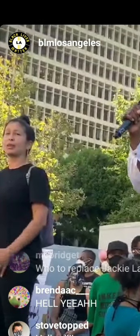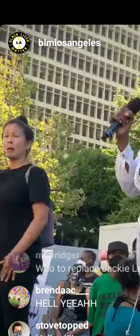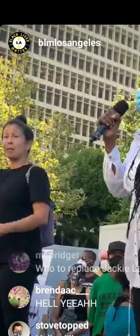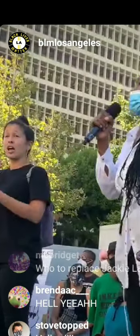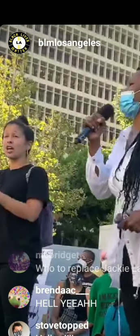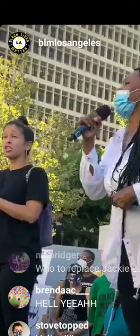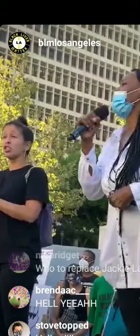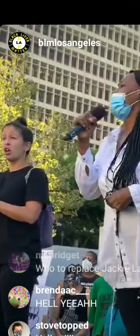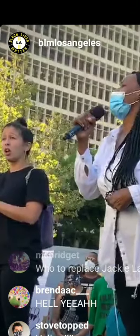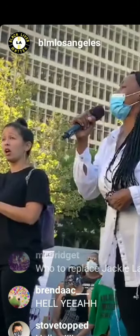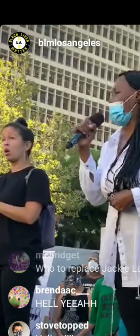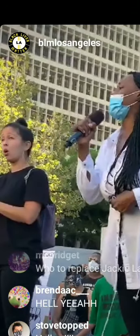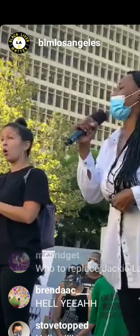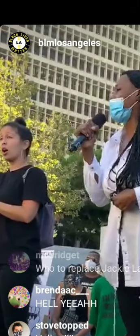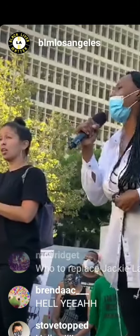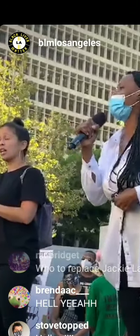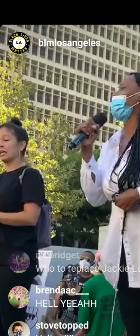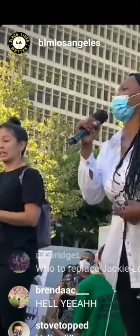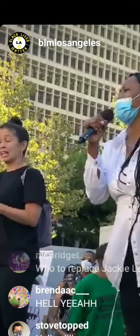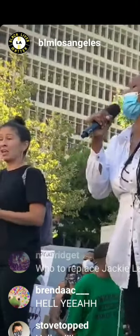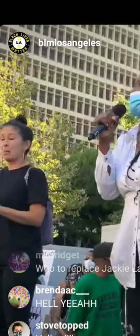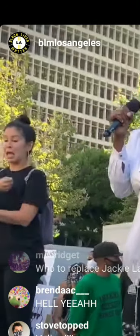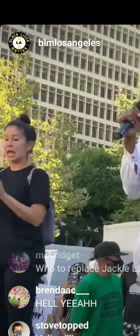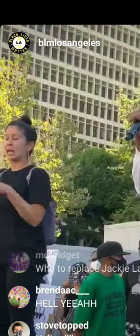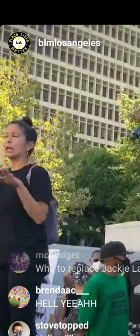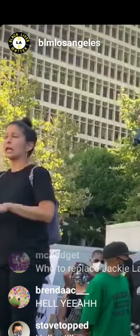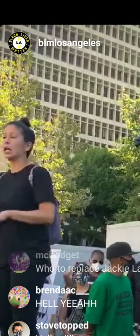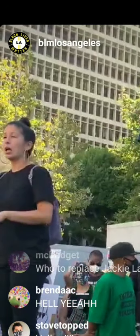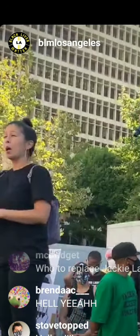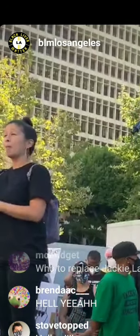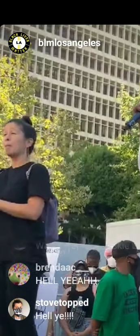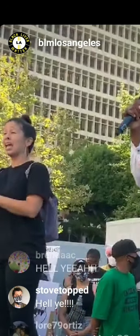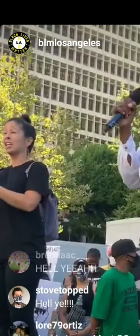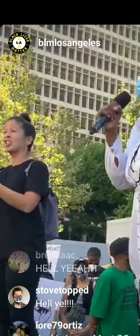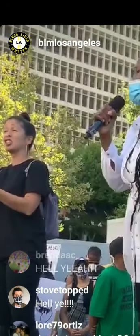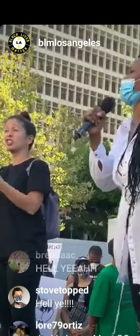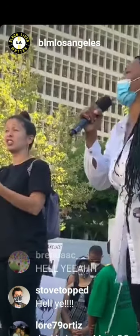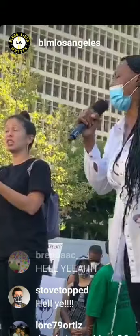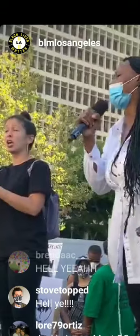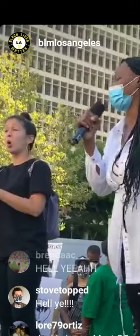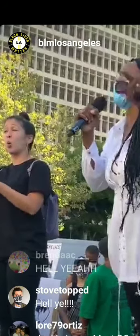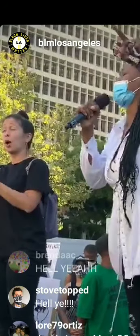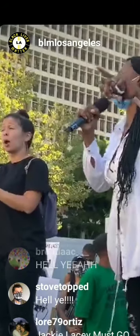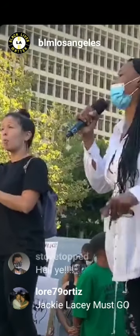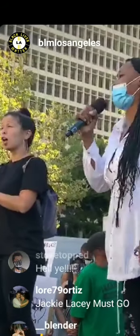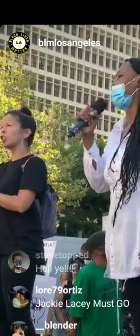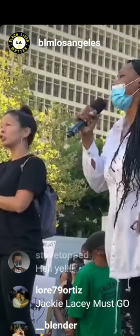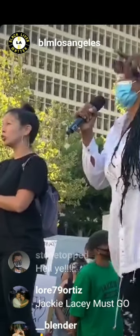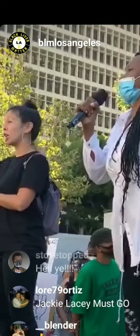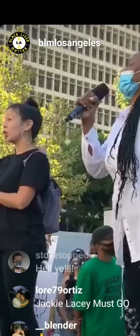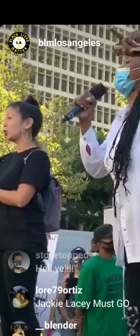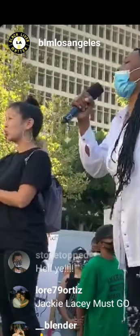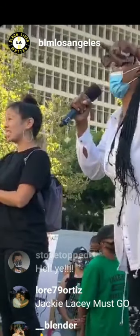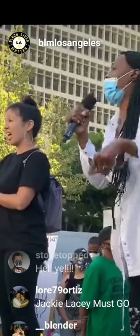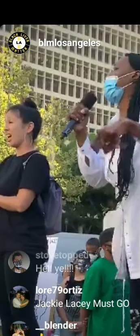My son John Horton was beat to death in Men's Central Jail March 30th,